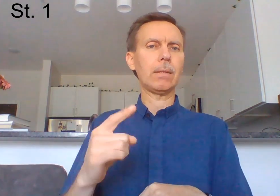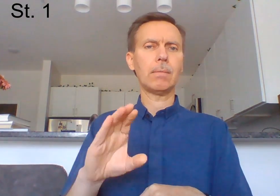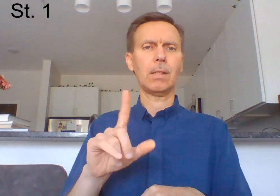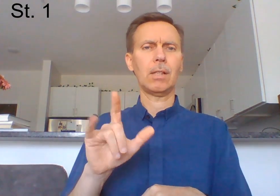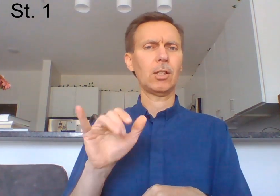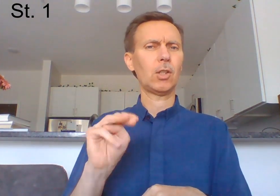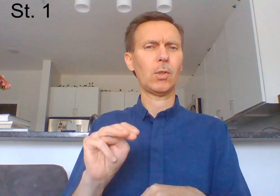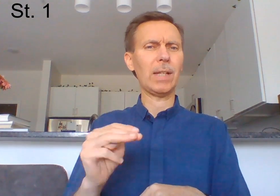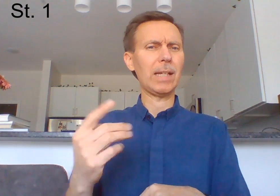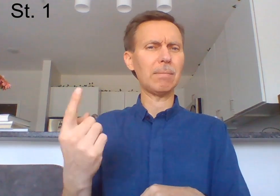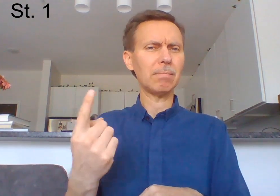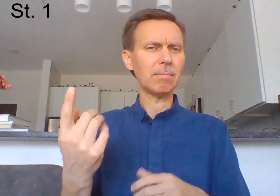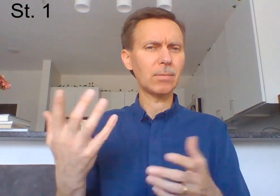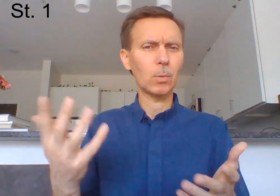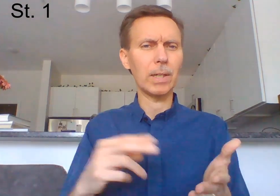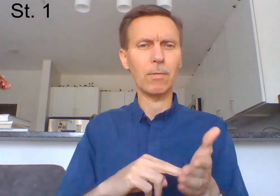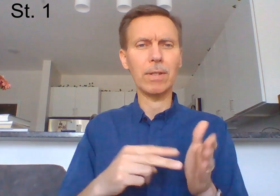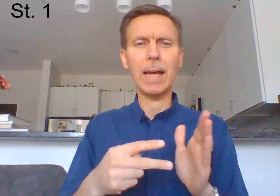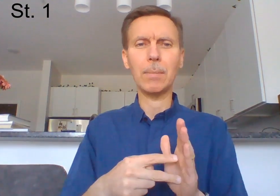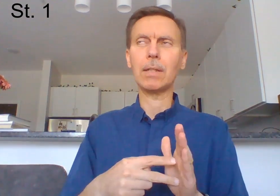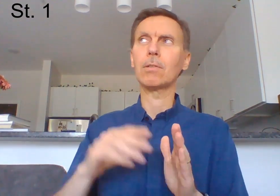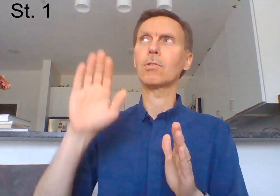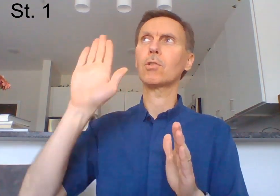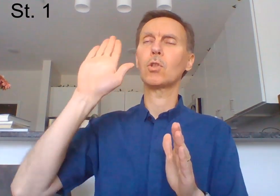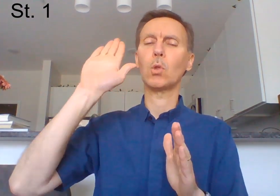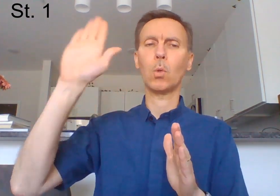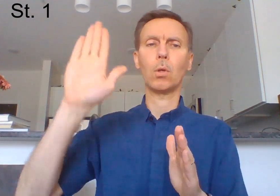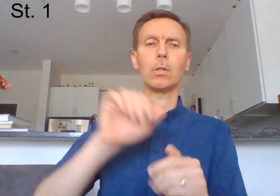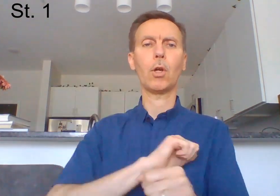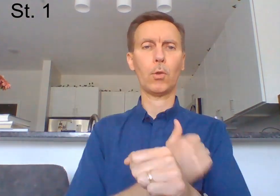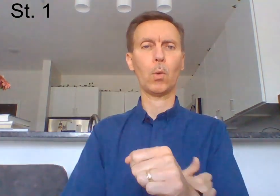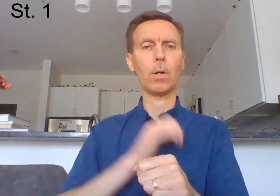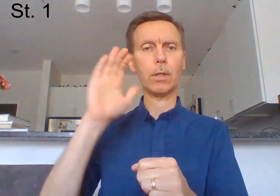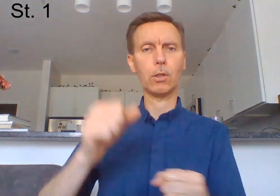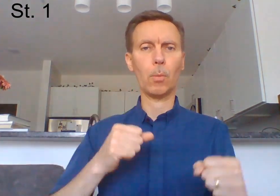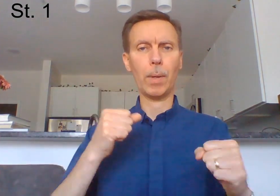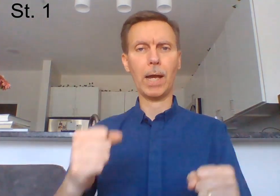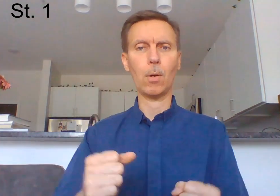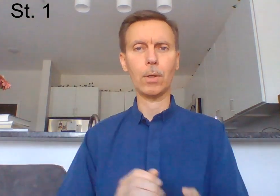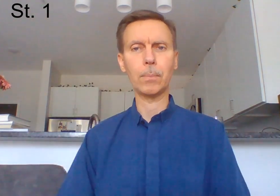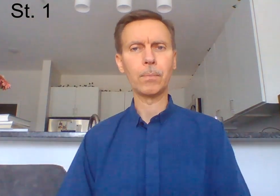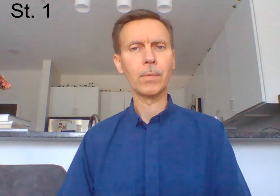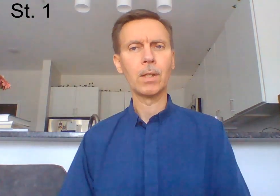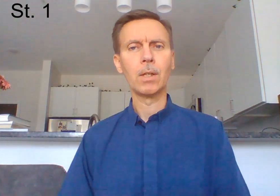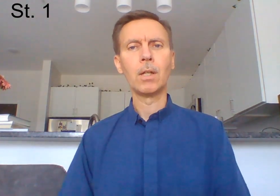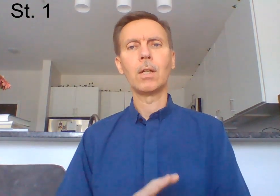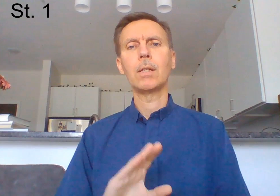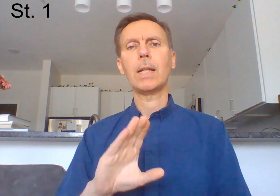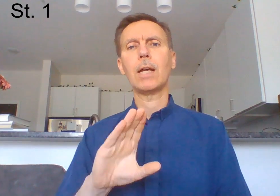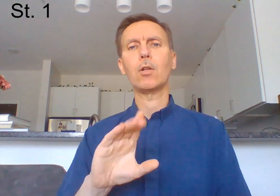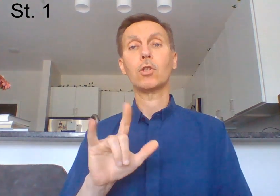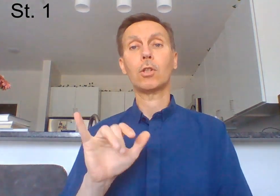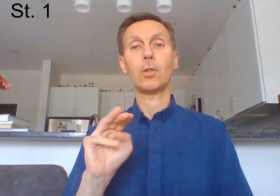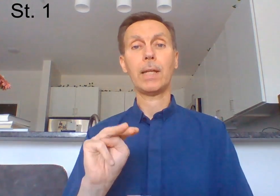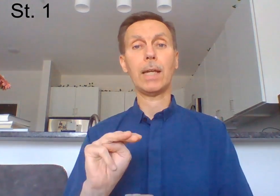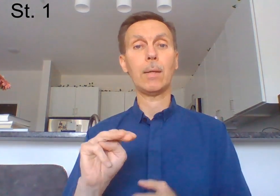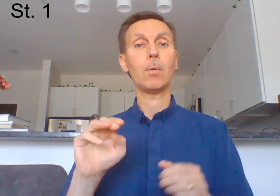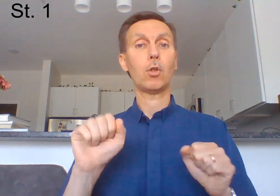something, claim, whatever that means, your authority and your power. Now, to claim